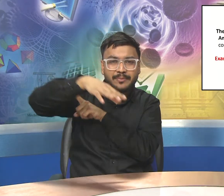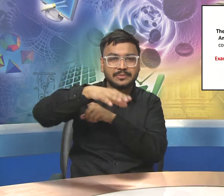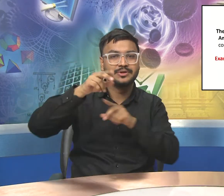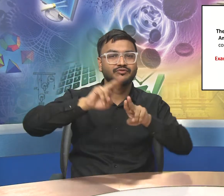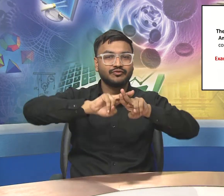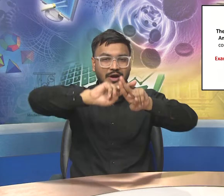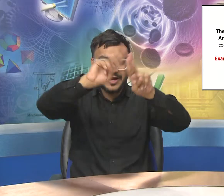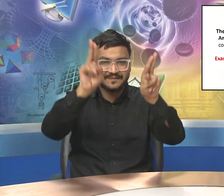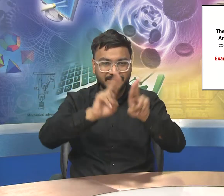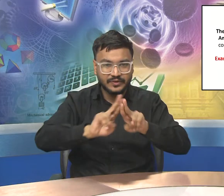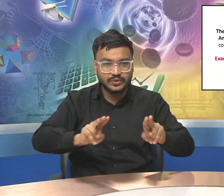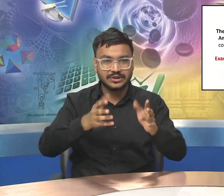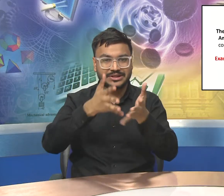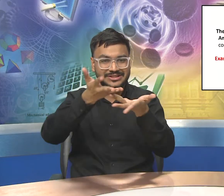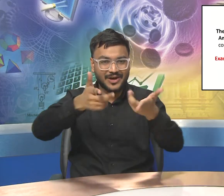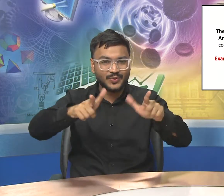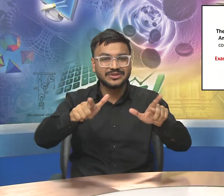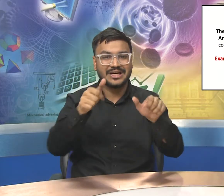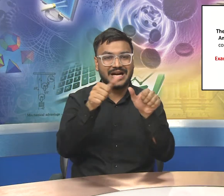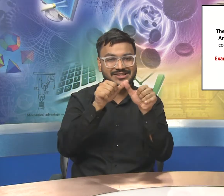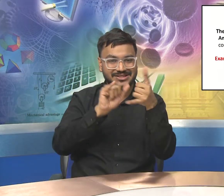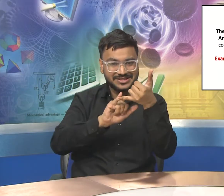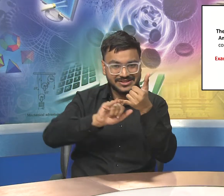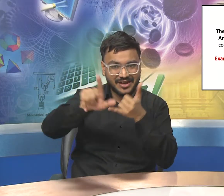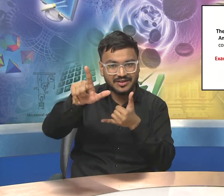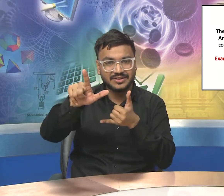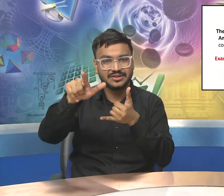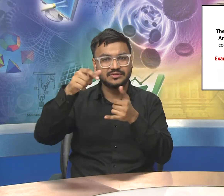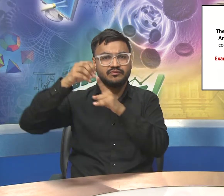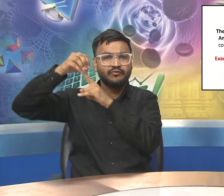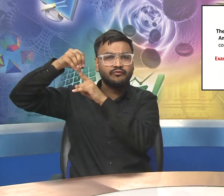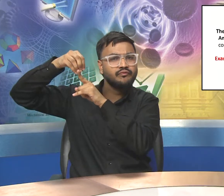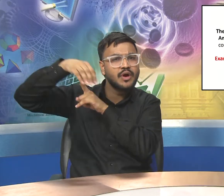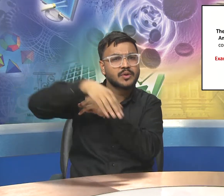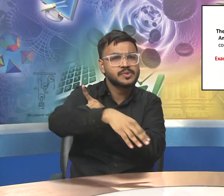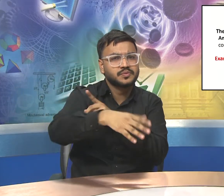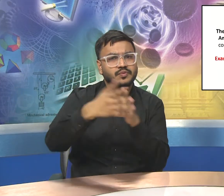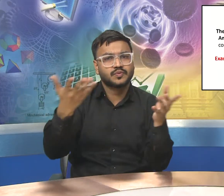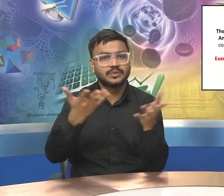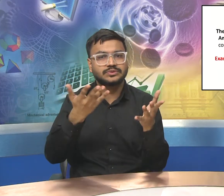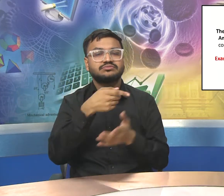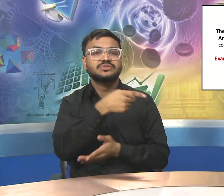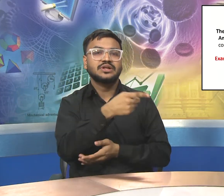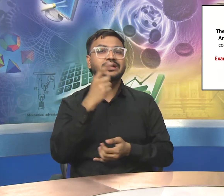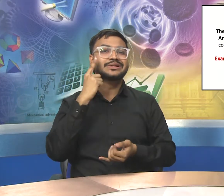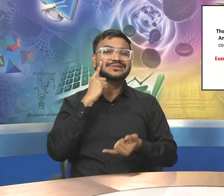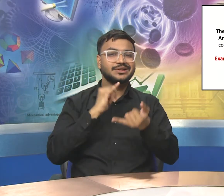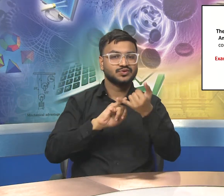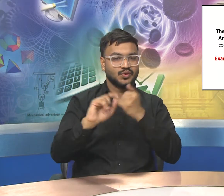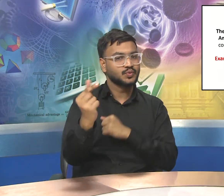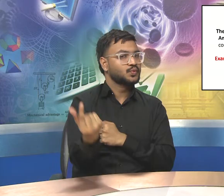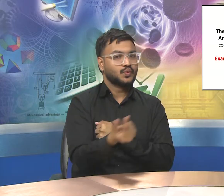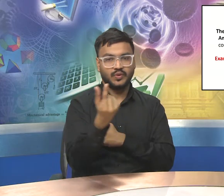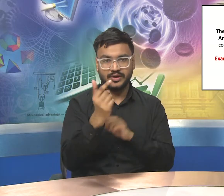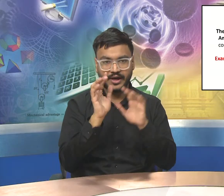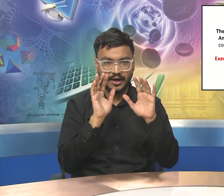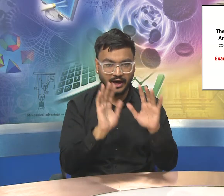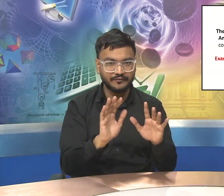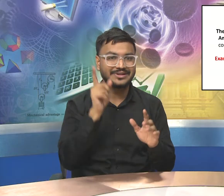There are influences by international signs and American Sign Language.